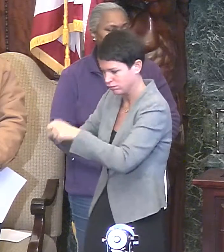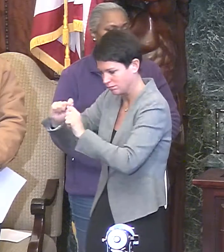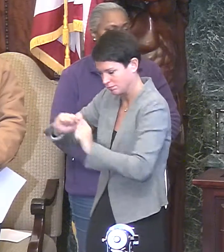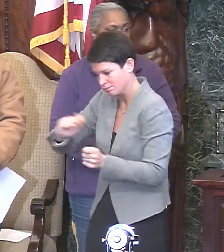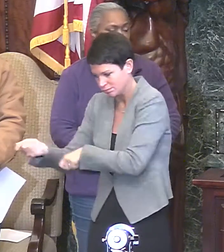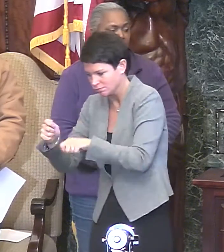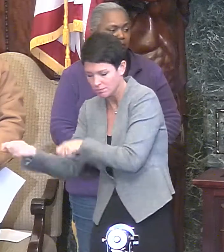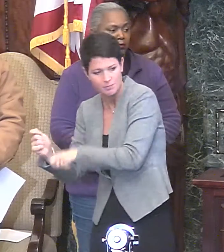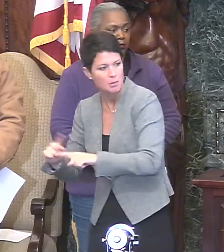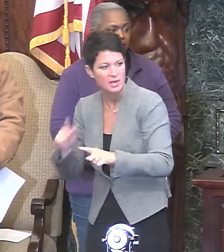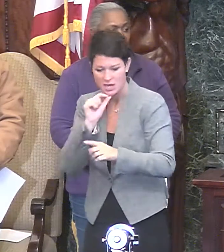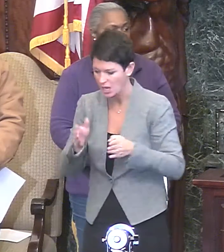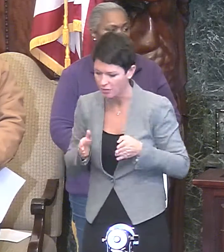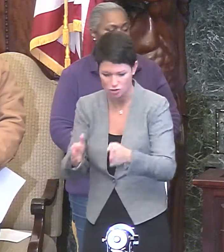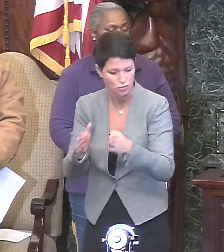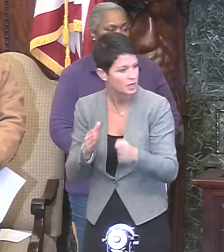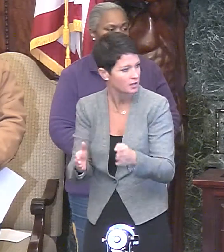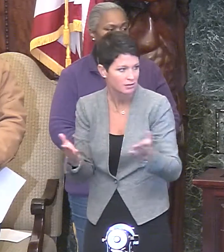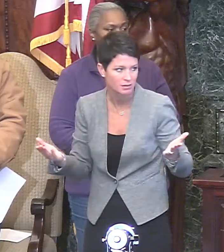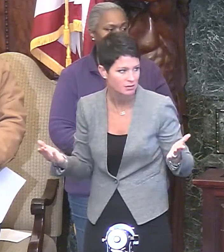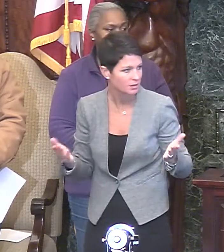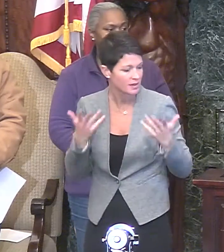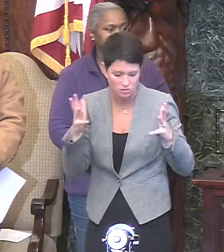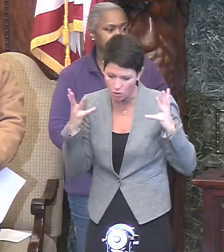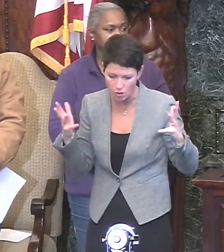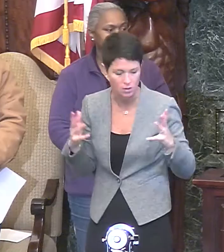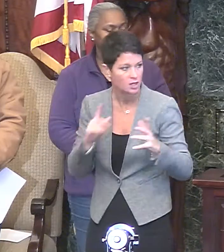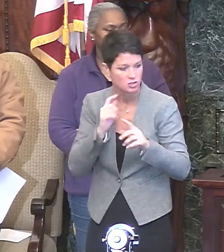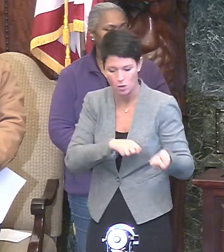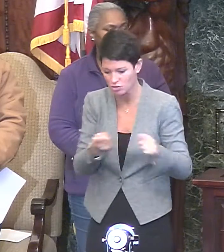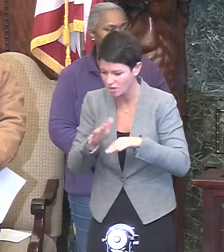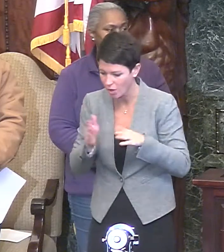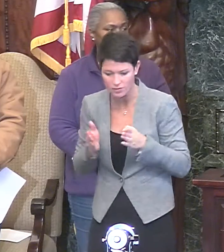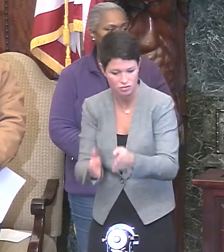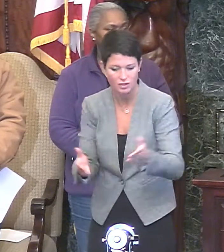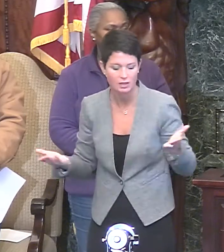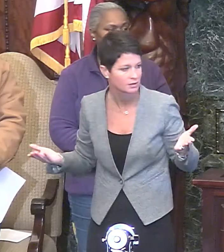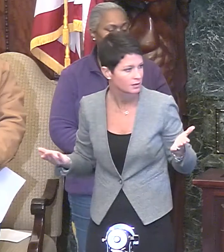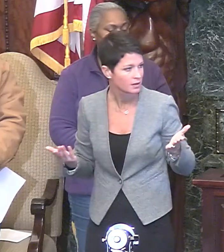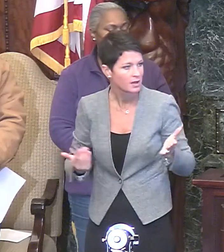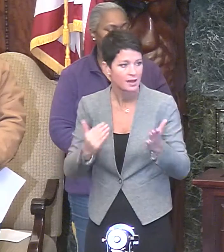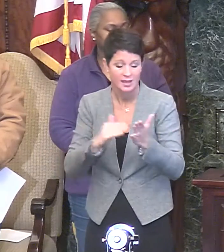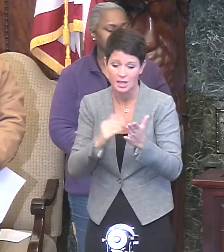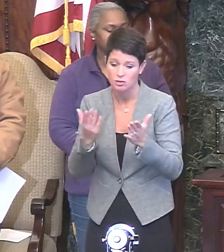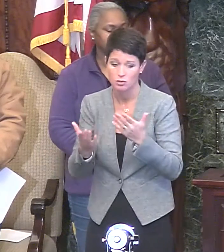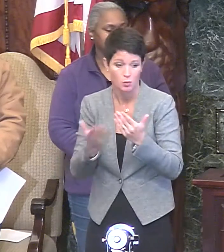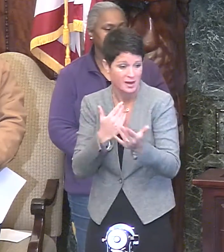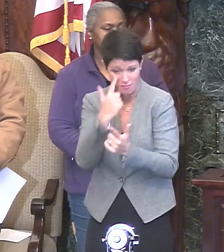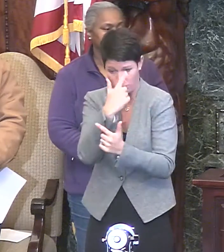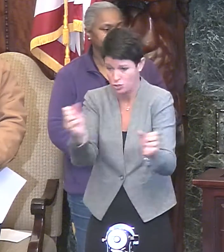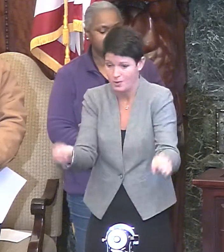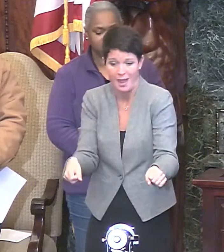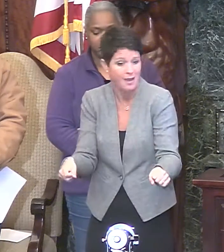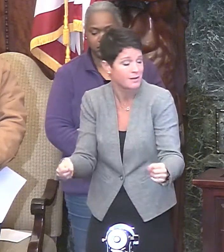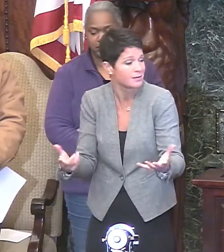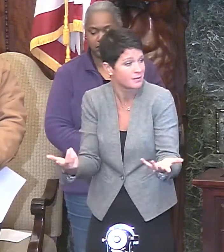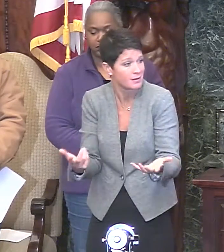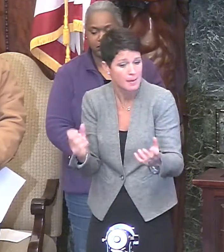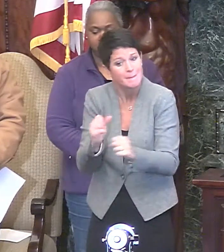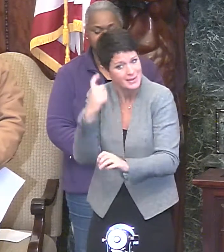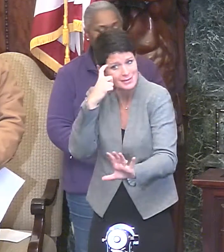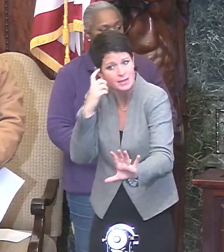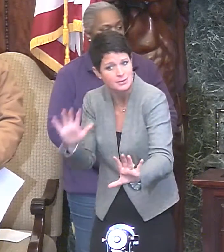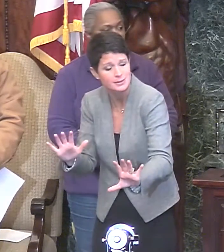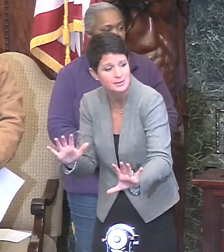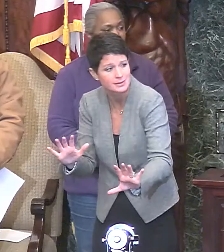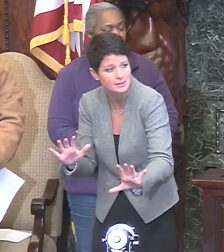the parking lanes available when we clear them. And again, just do whatever you can to what makes sense,